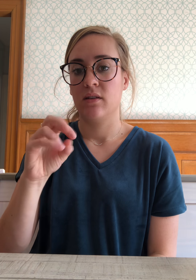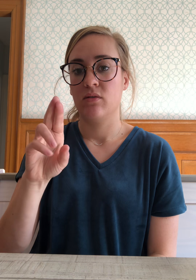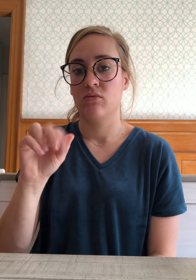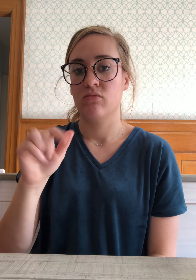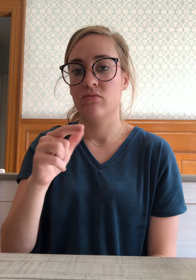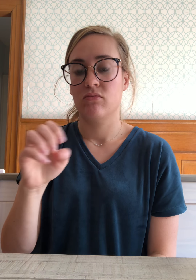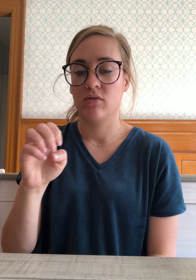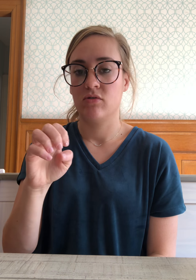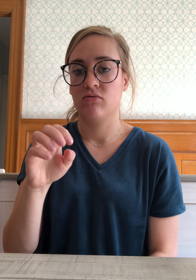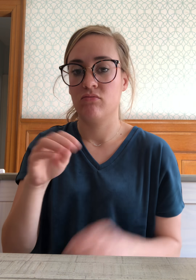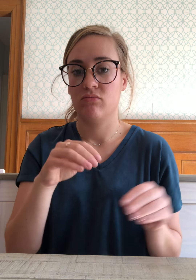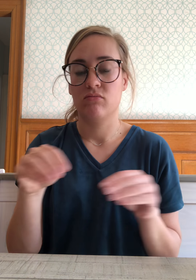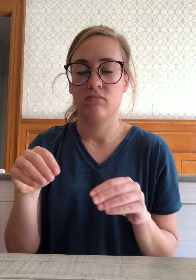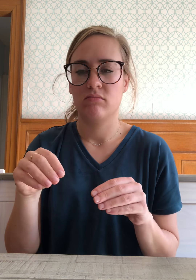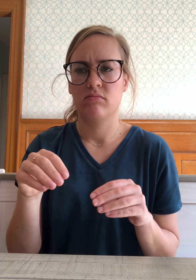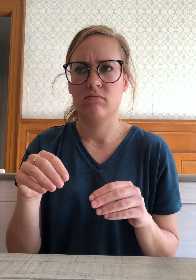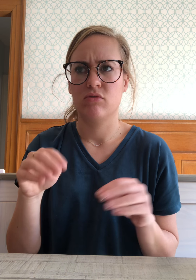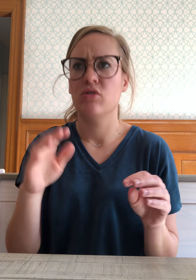enhance anchorage.